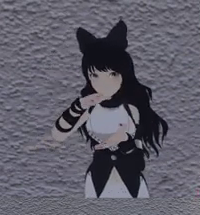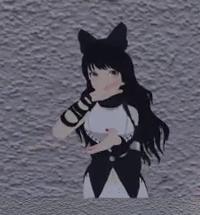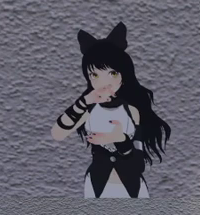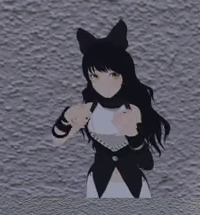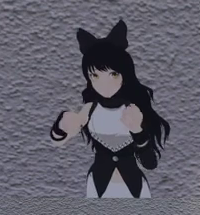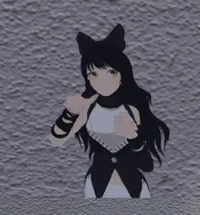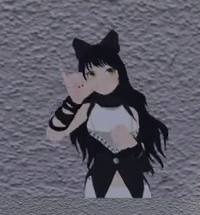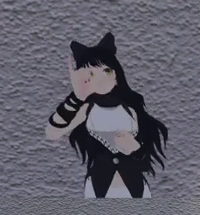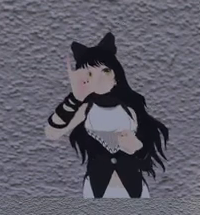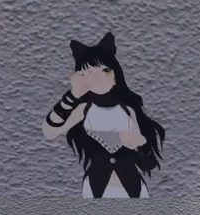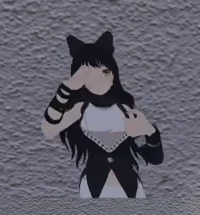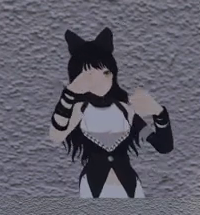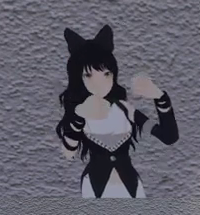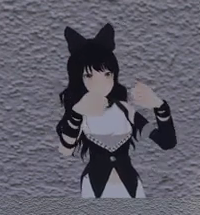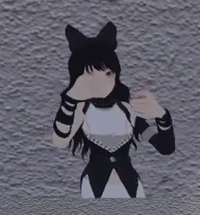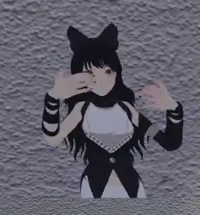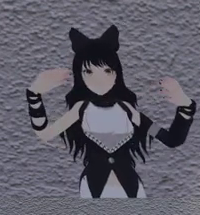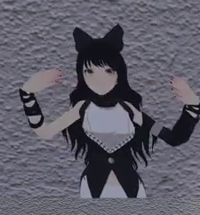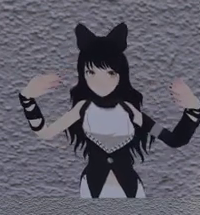Damage.